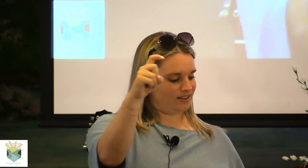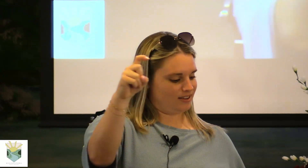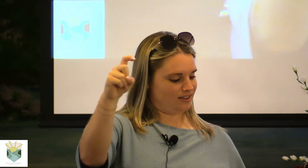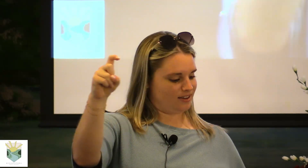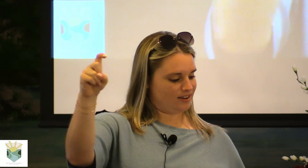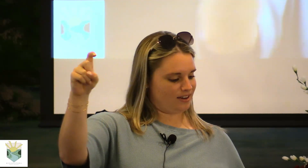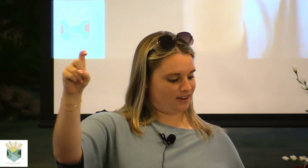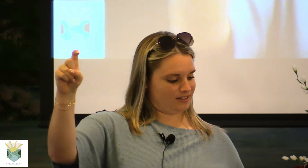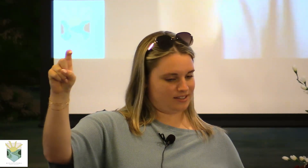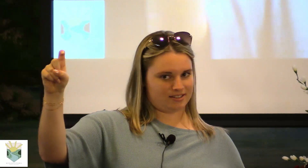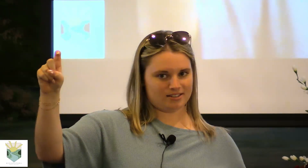hook. X,